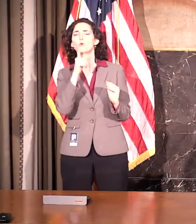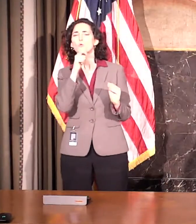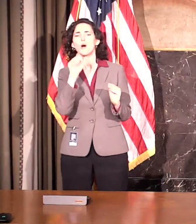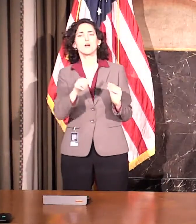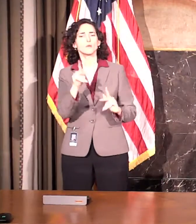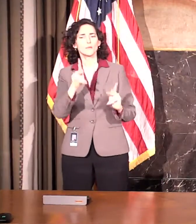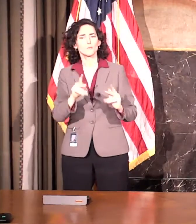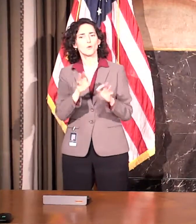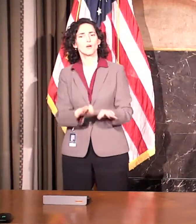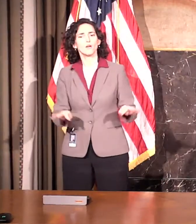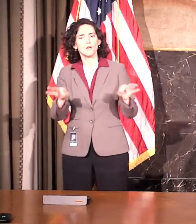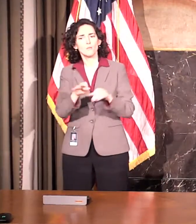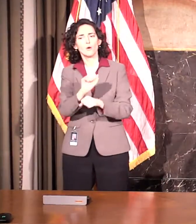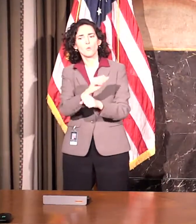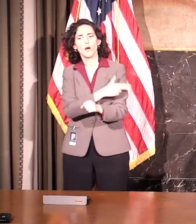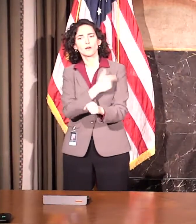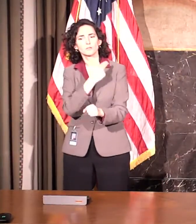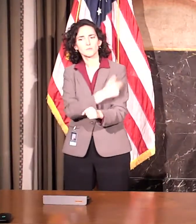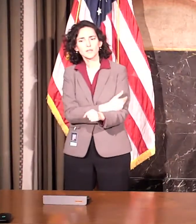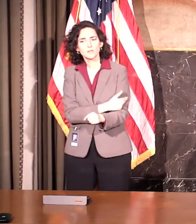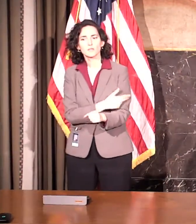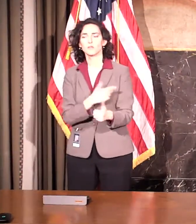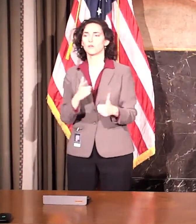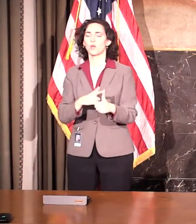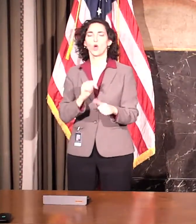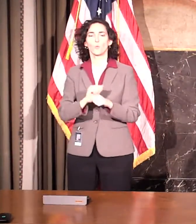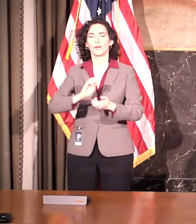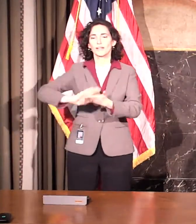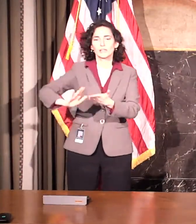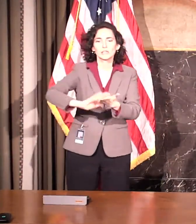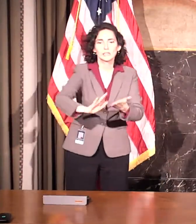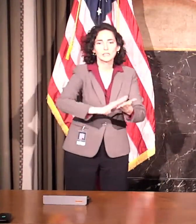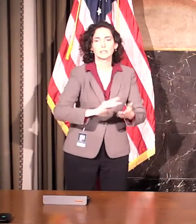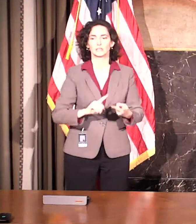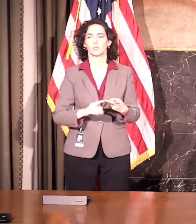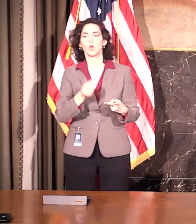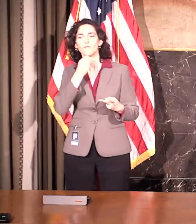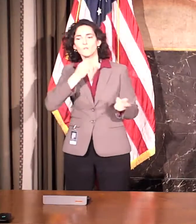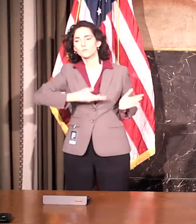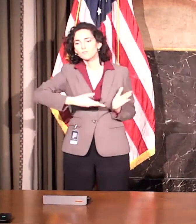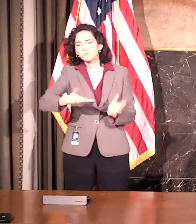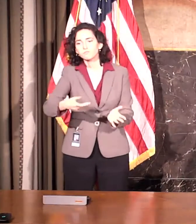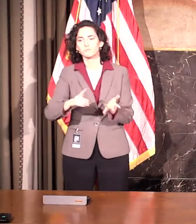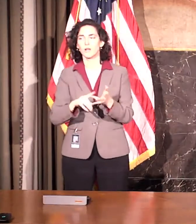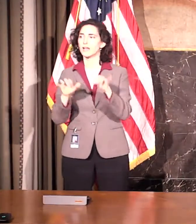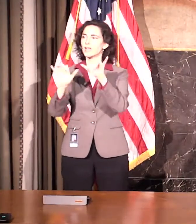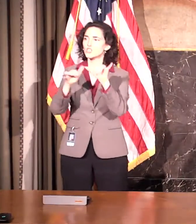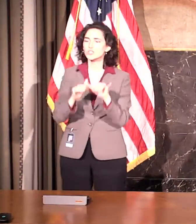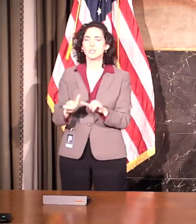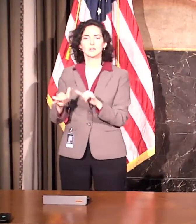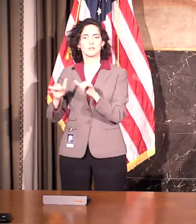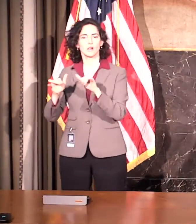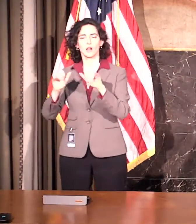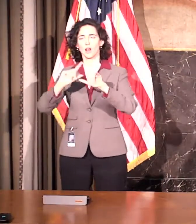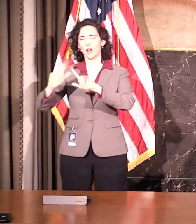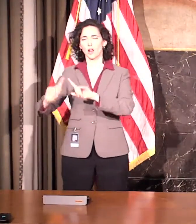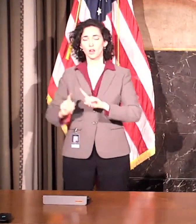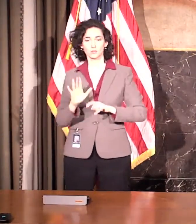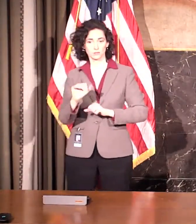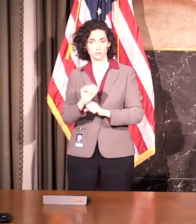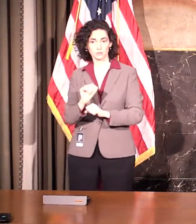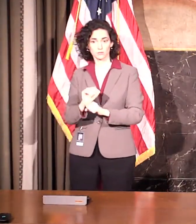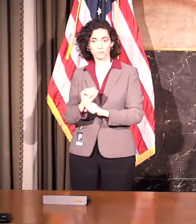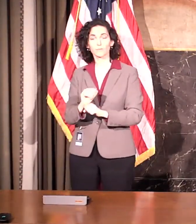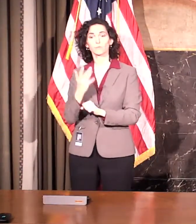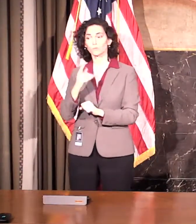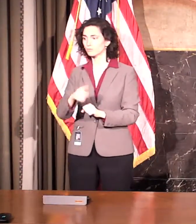folks working at the hospitals, whether they are custodians or where they work in food service or engineering and different things like that, because they too